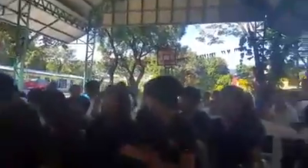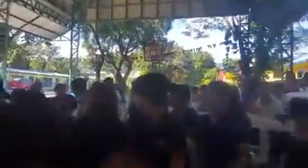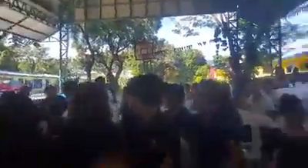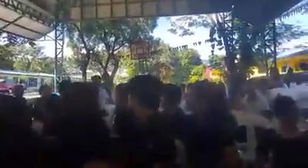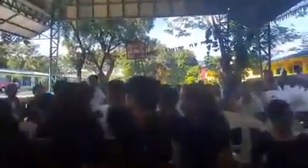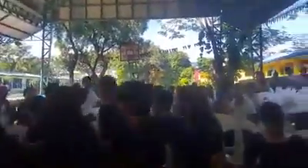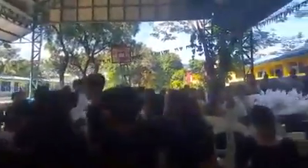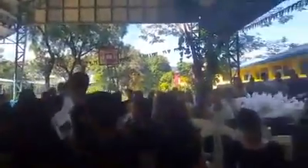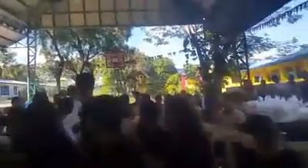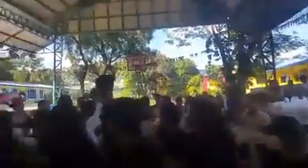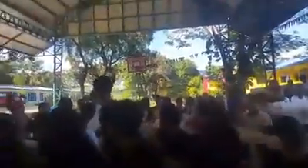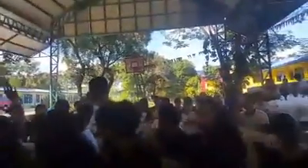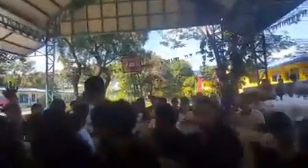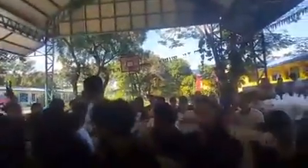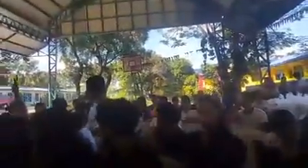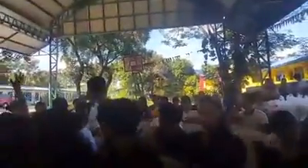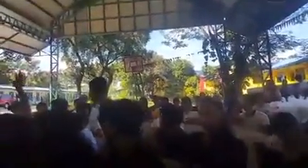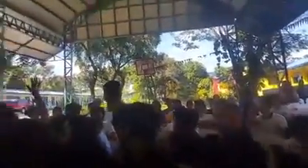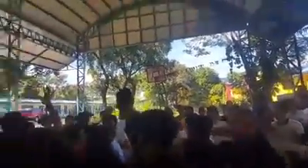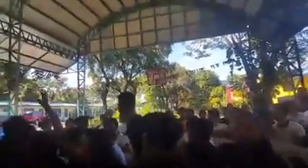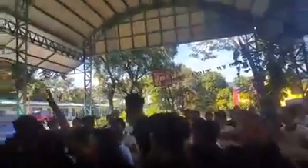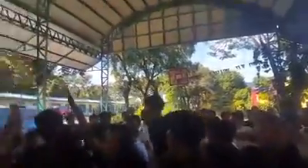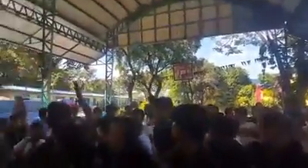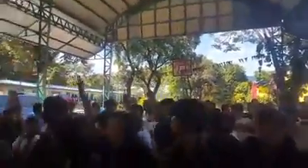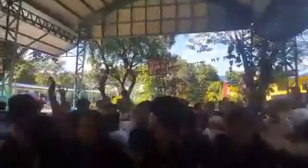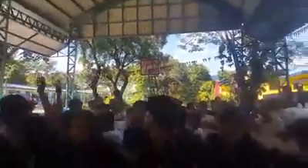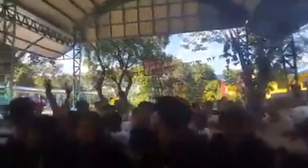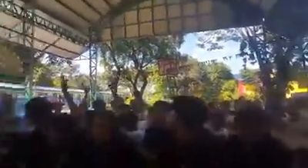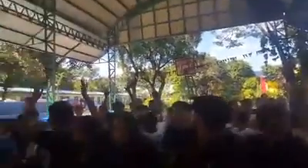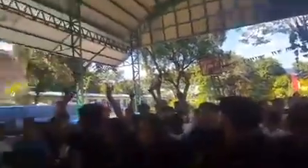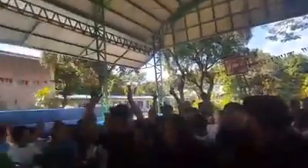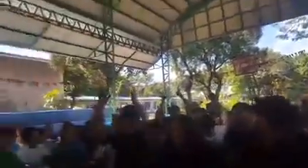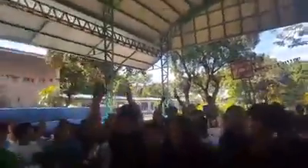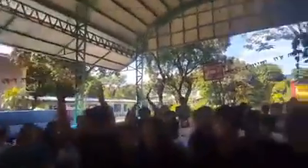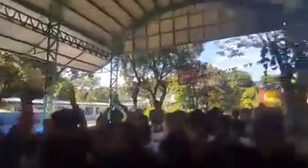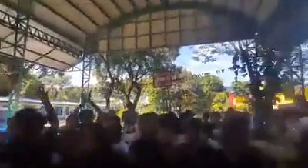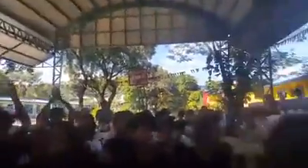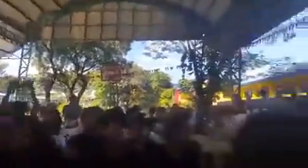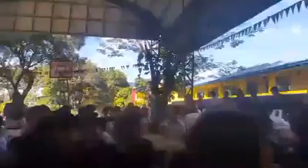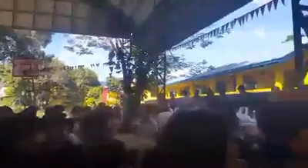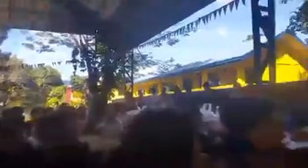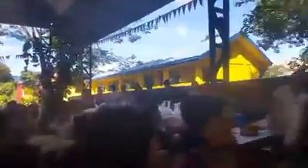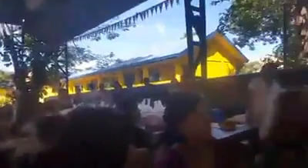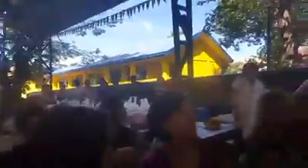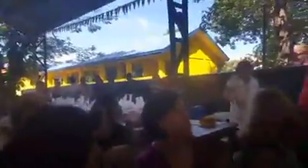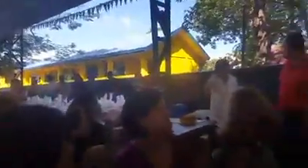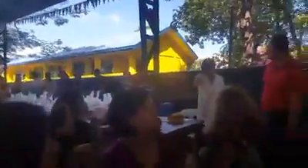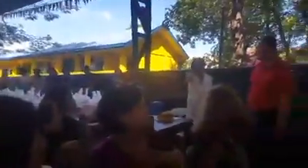back, and Tita Sabel Eder.